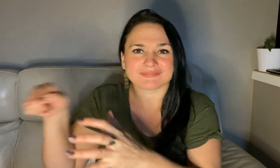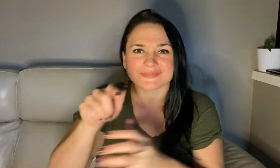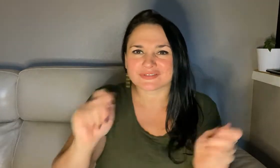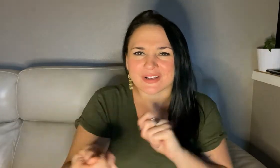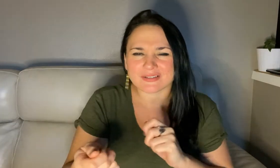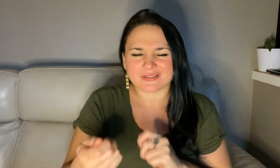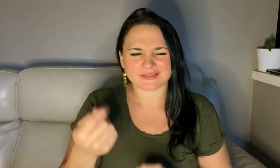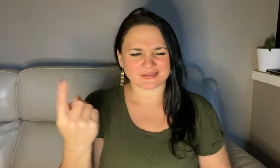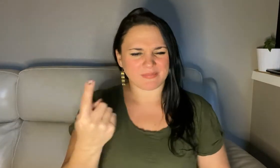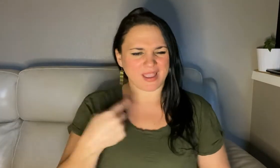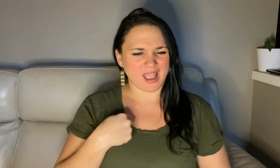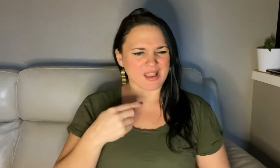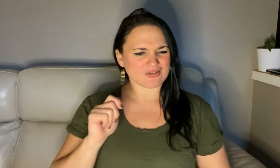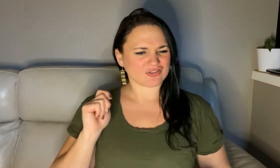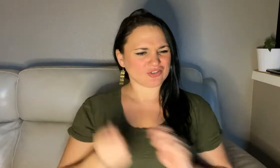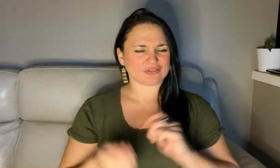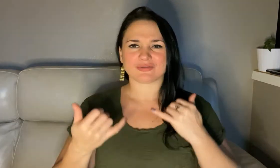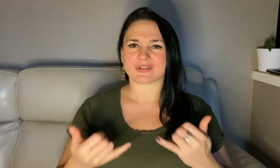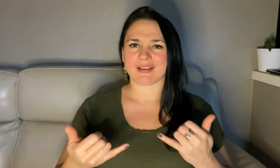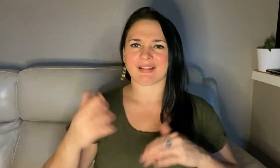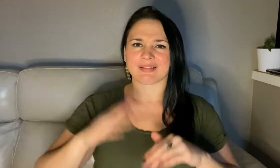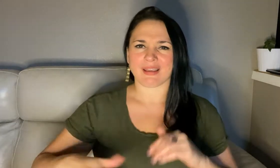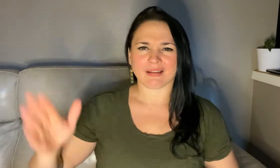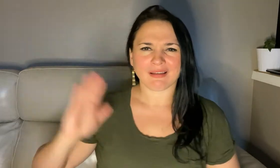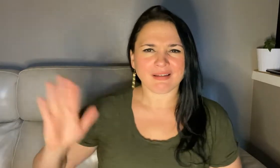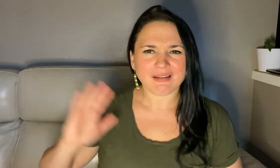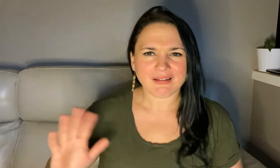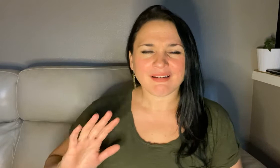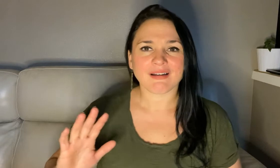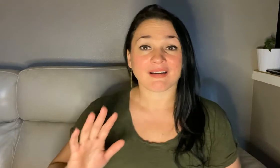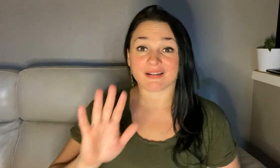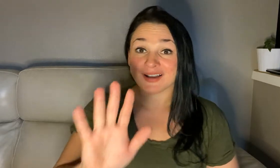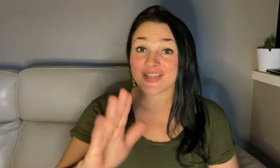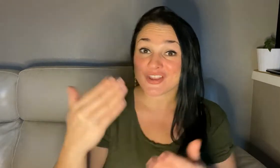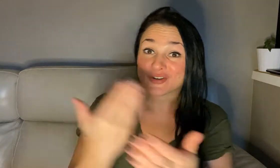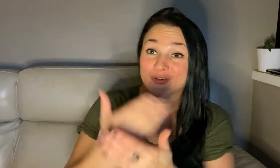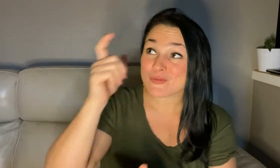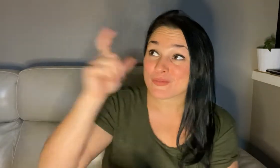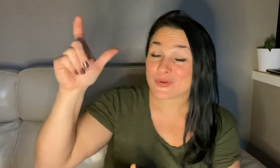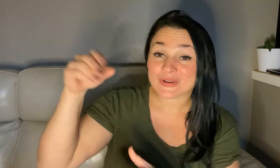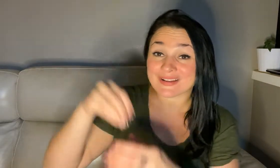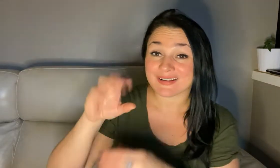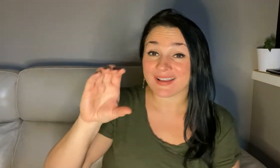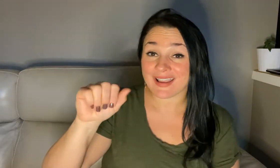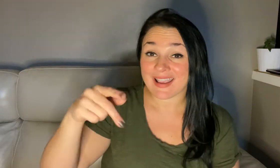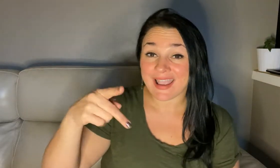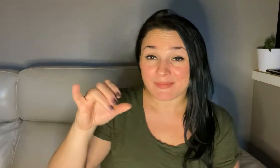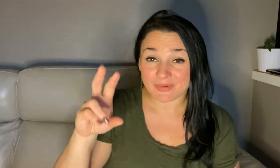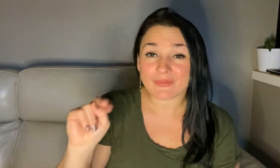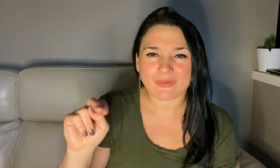And we've changed. And so think about something you've changed that you don't have like you have in the past. With the new